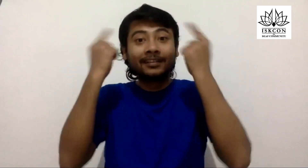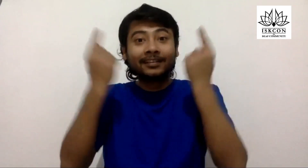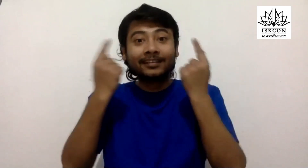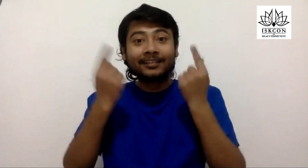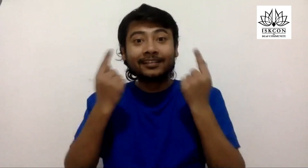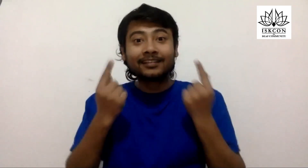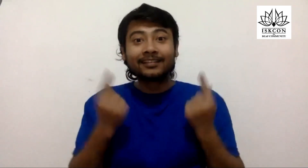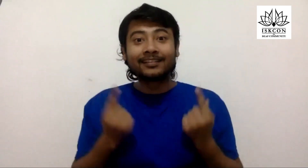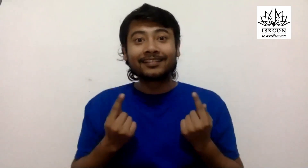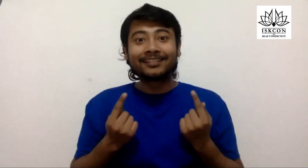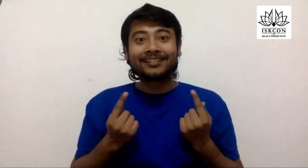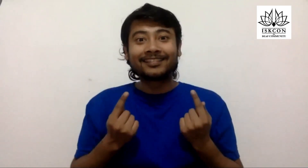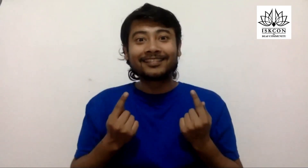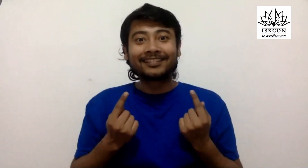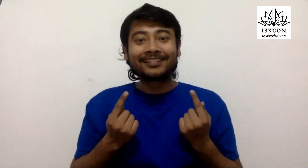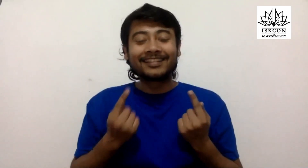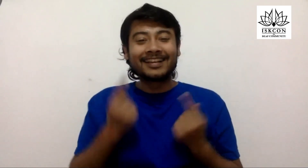tinged with red,